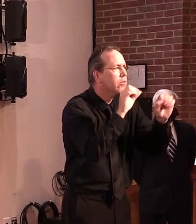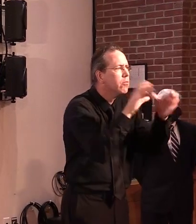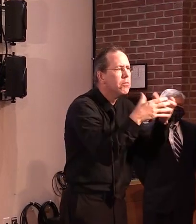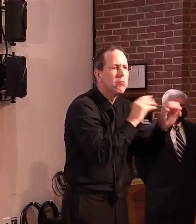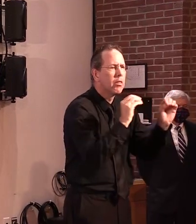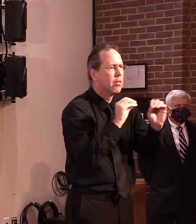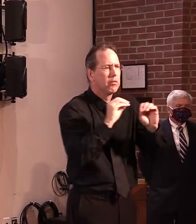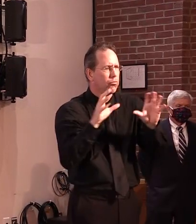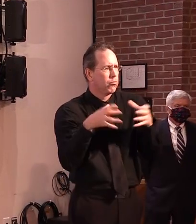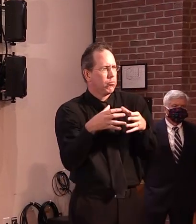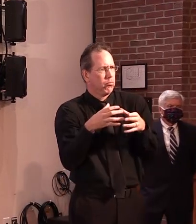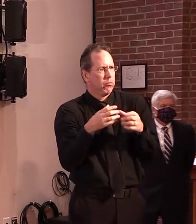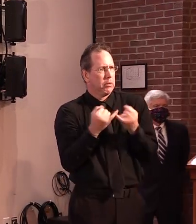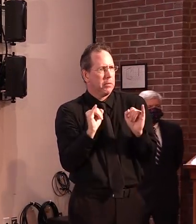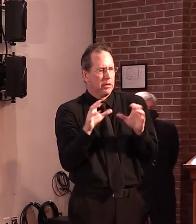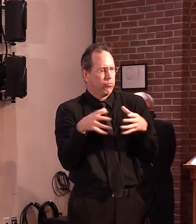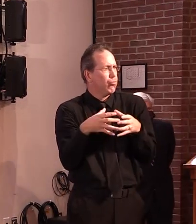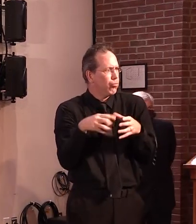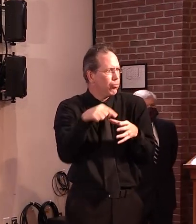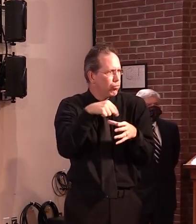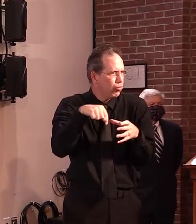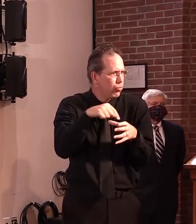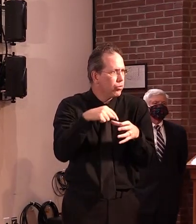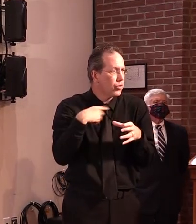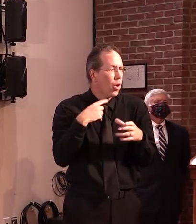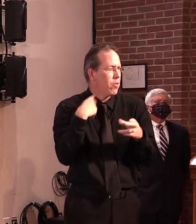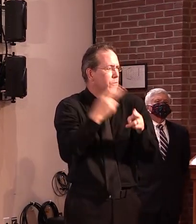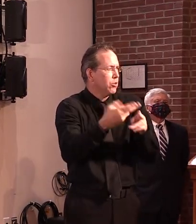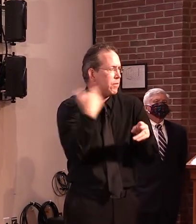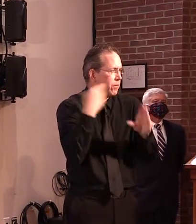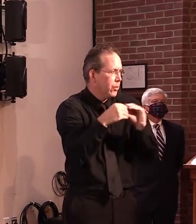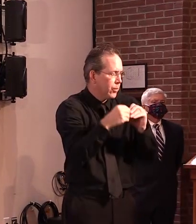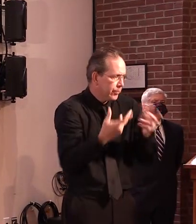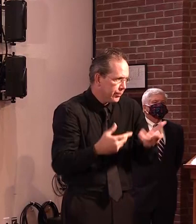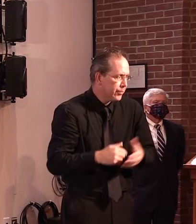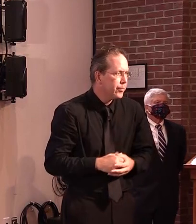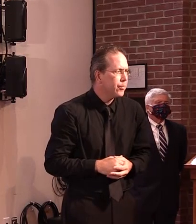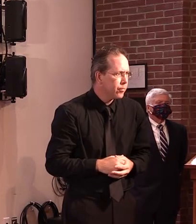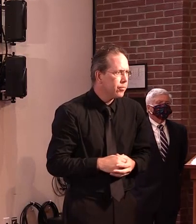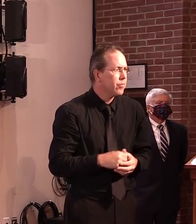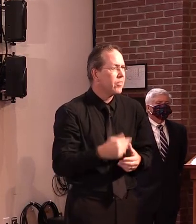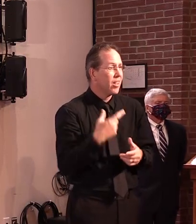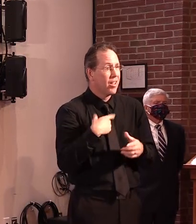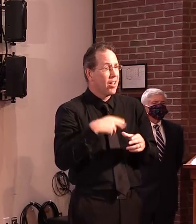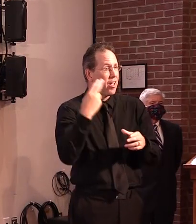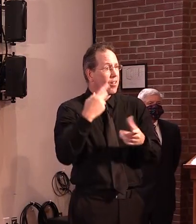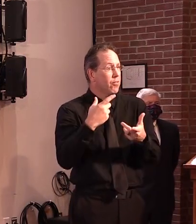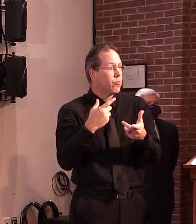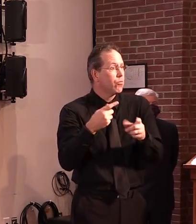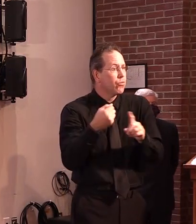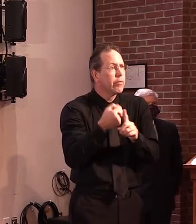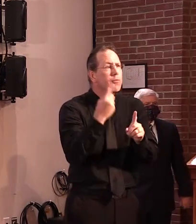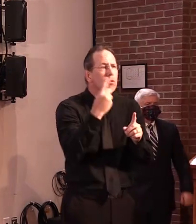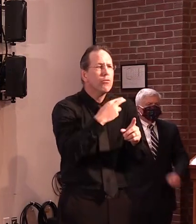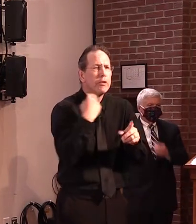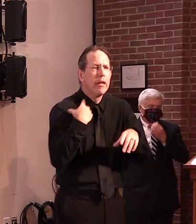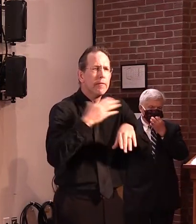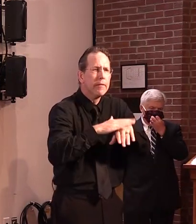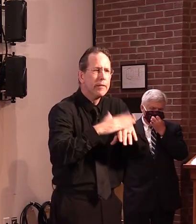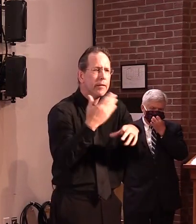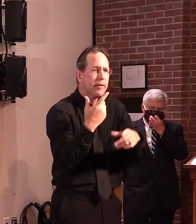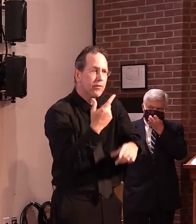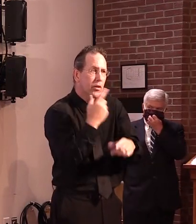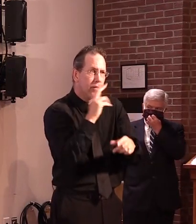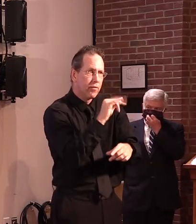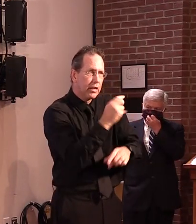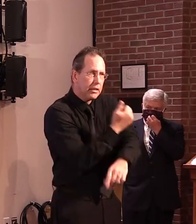of the trials. Immediately, the trial was put on pause, which I think is, one, concerning